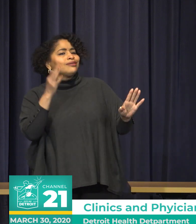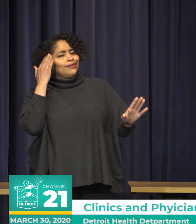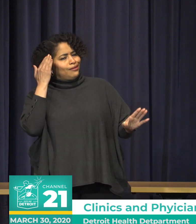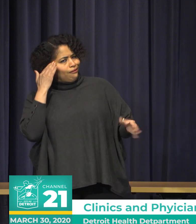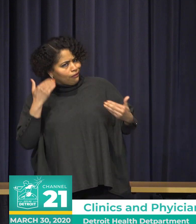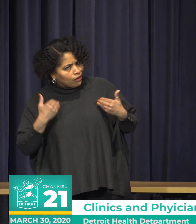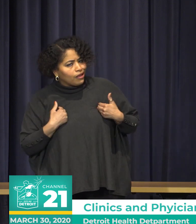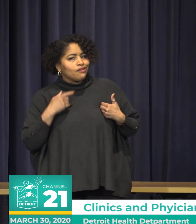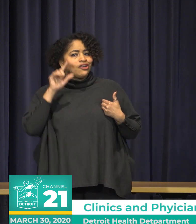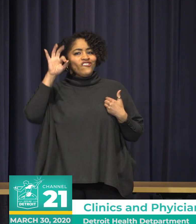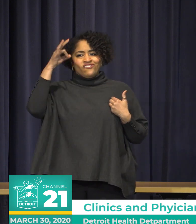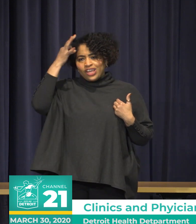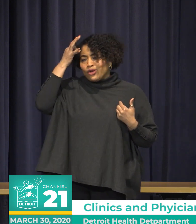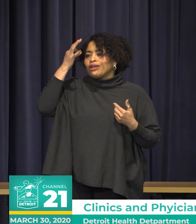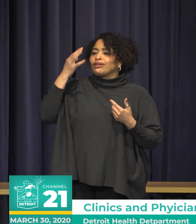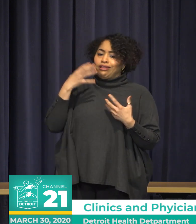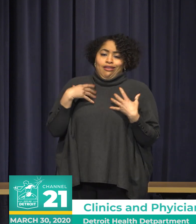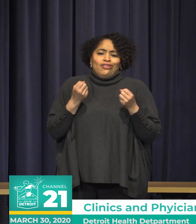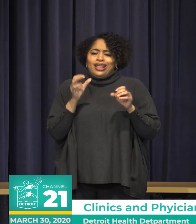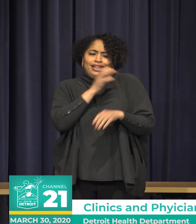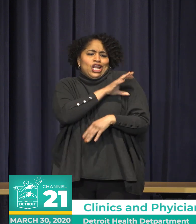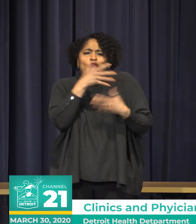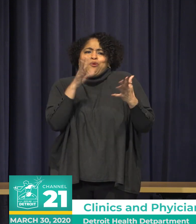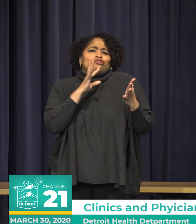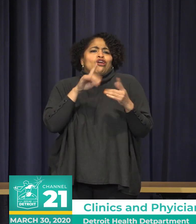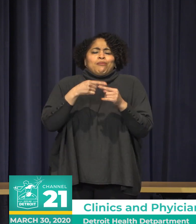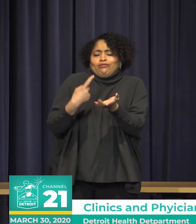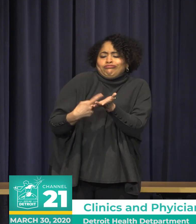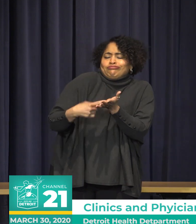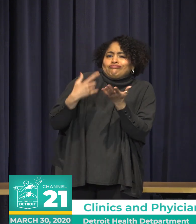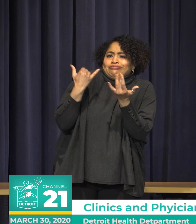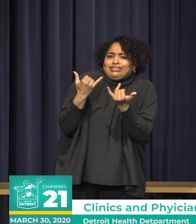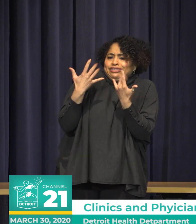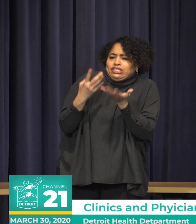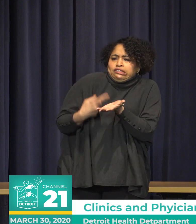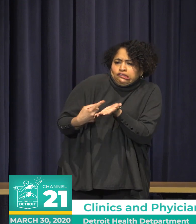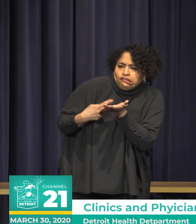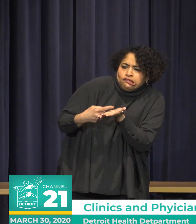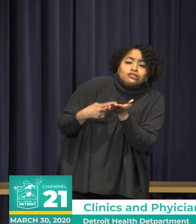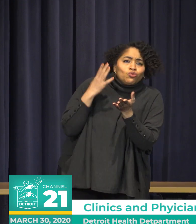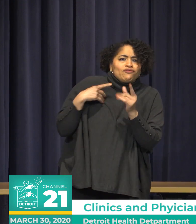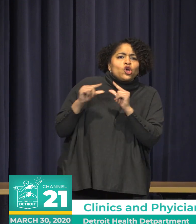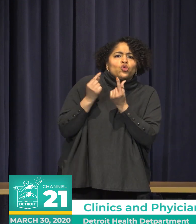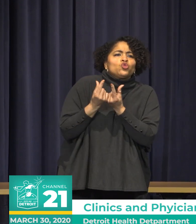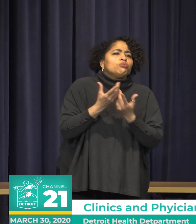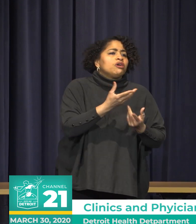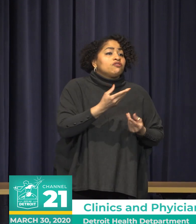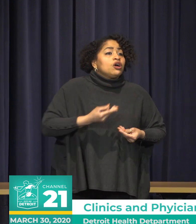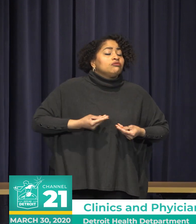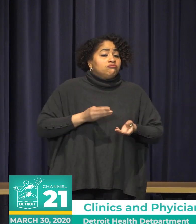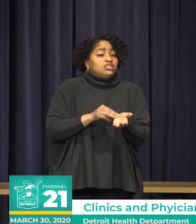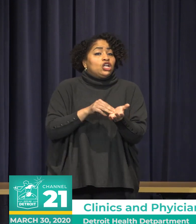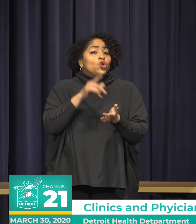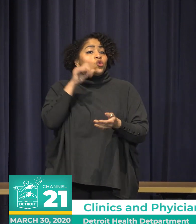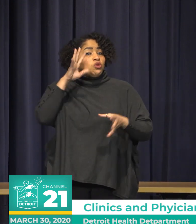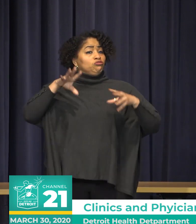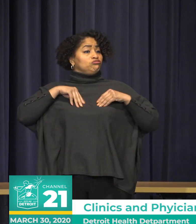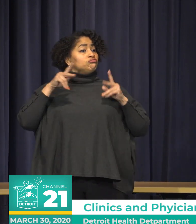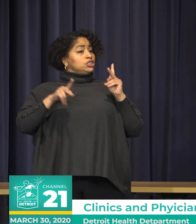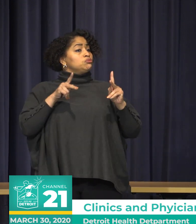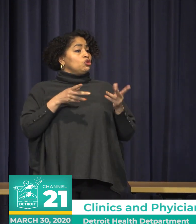got federally qualified health clinics we've already been talking to today, there's going to be a group of providers who will take